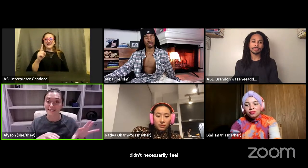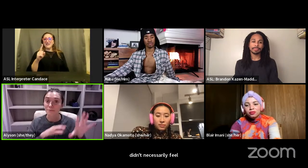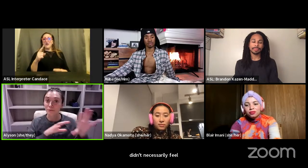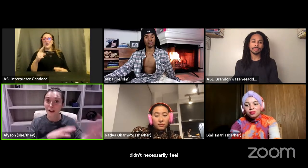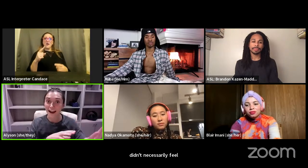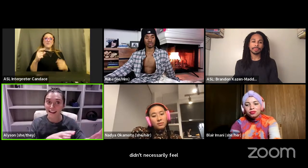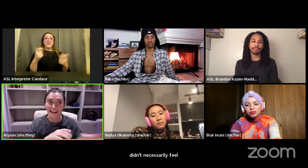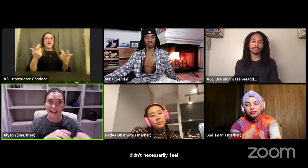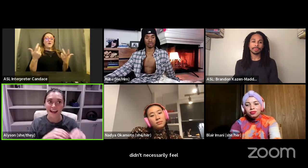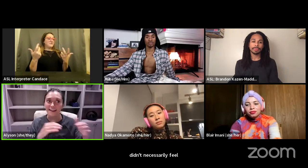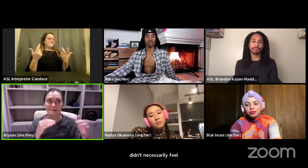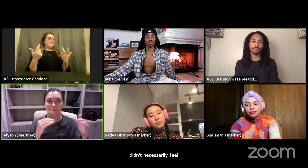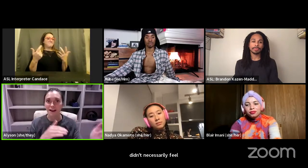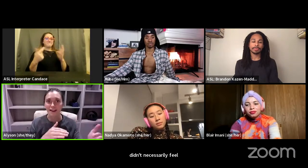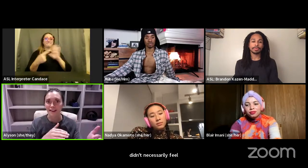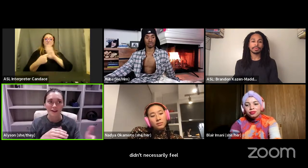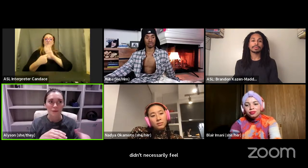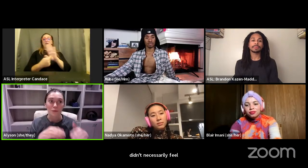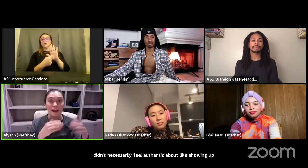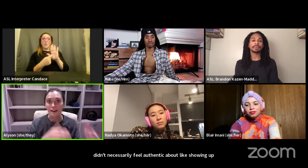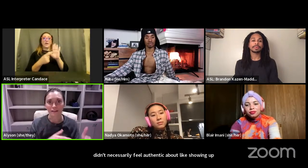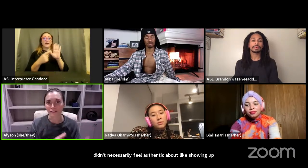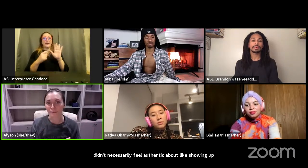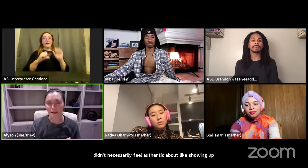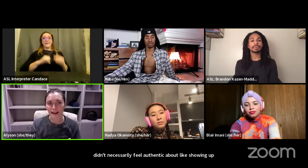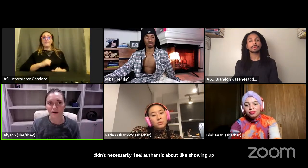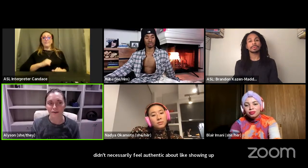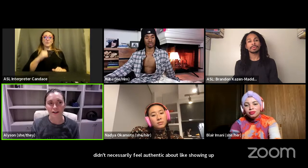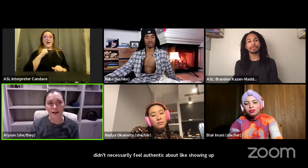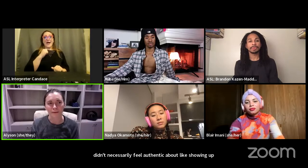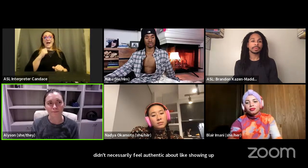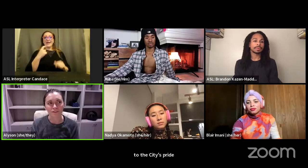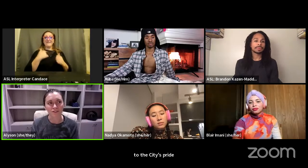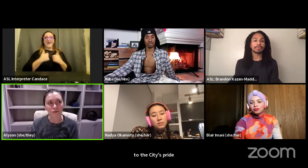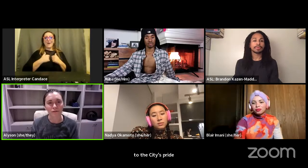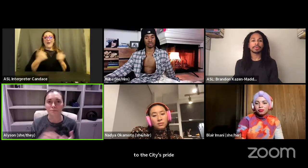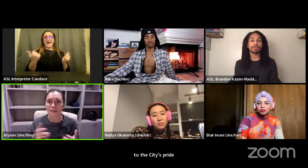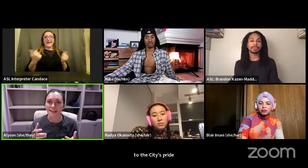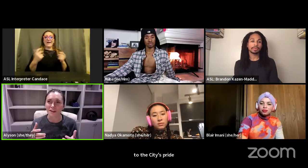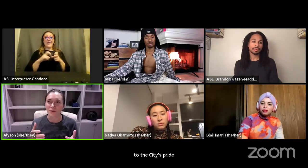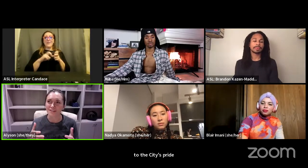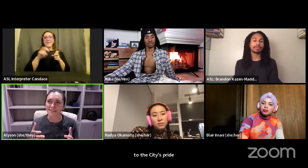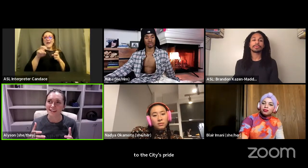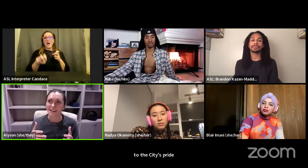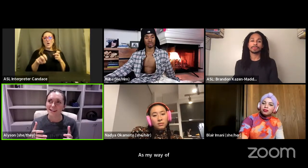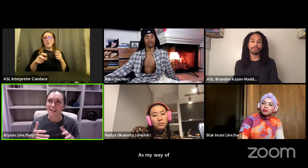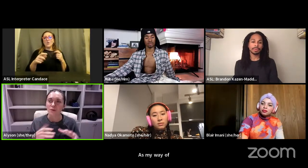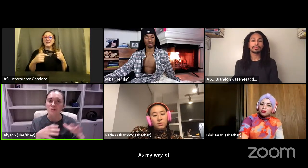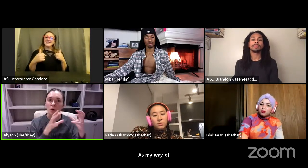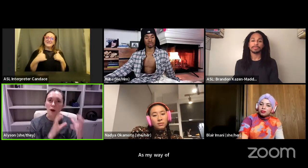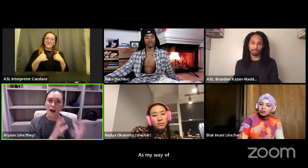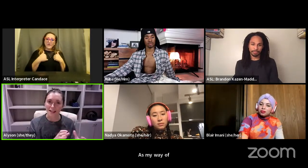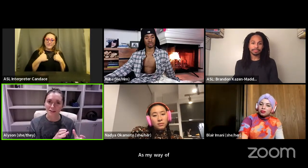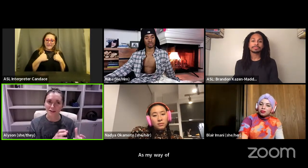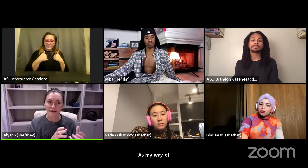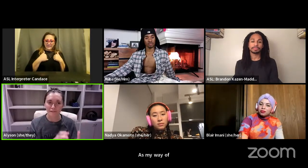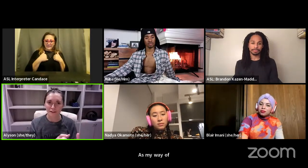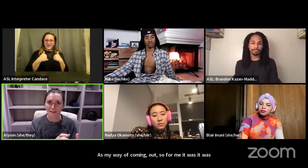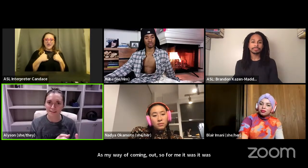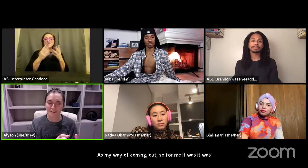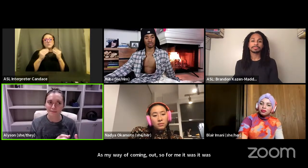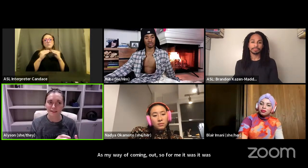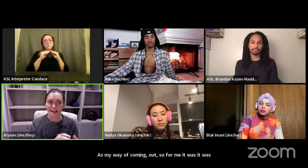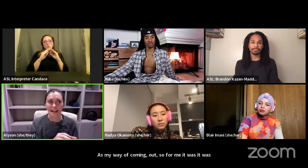the city pride as my way of coming out. So for me, it was quieter